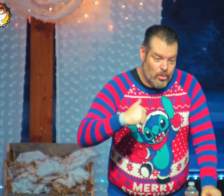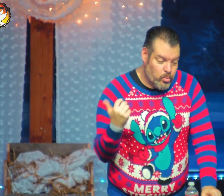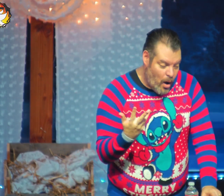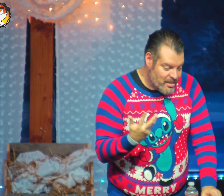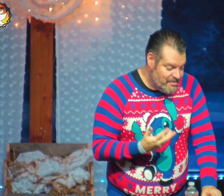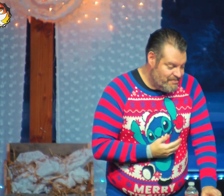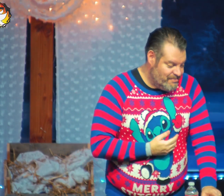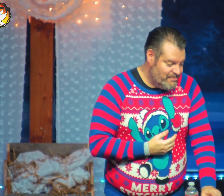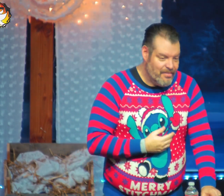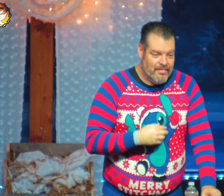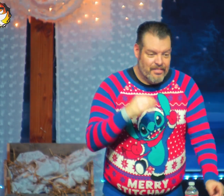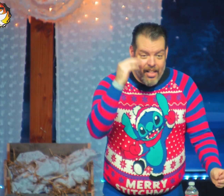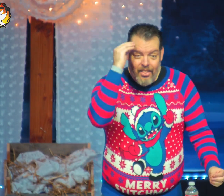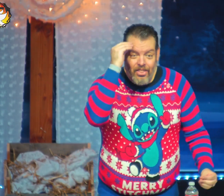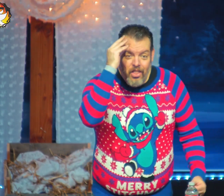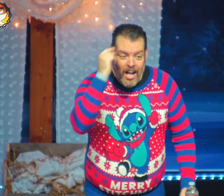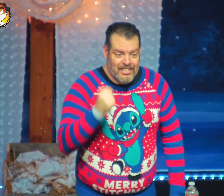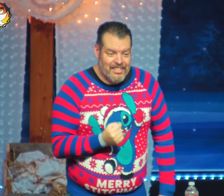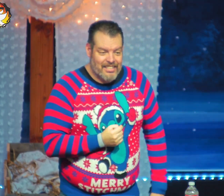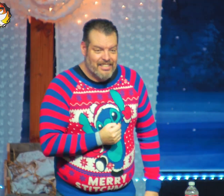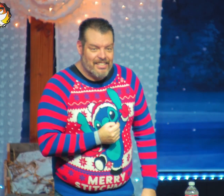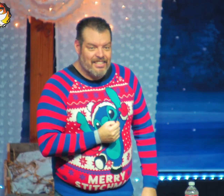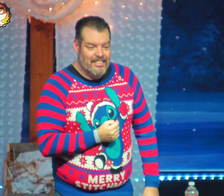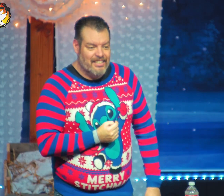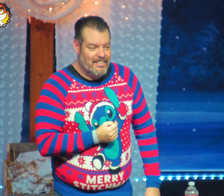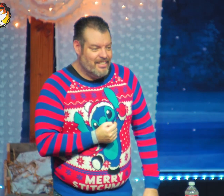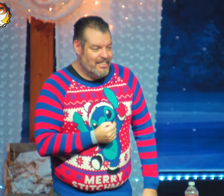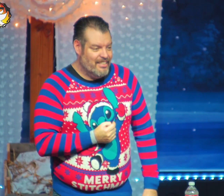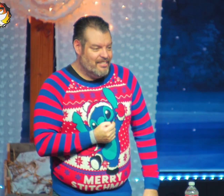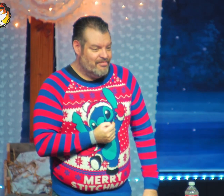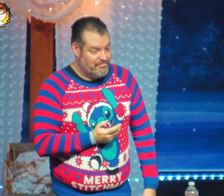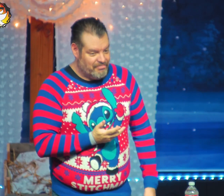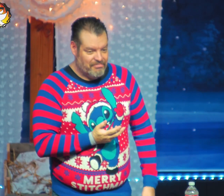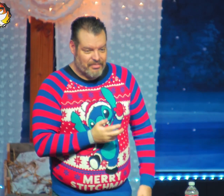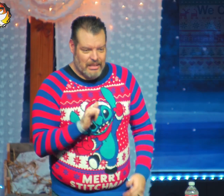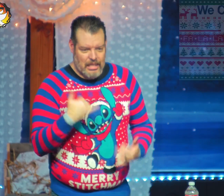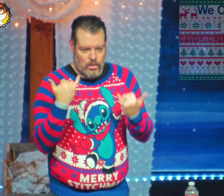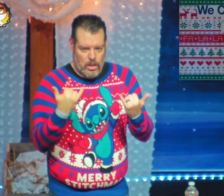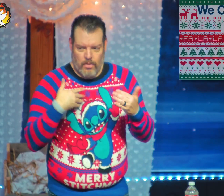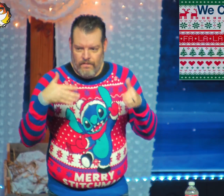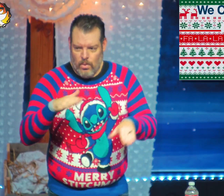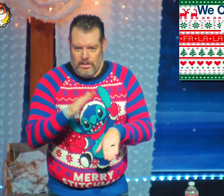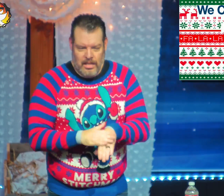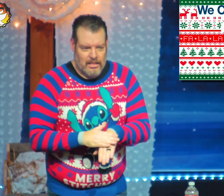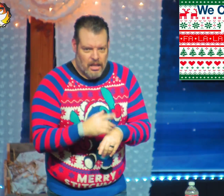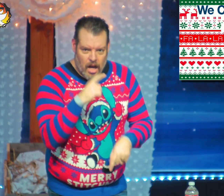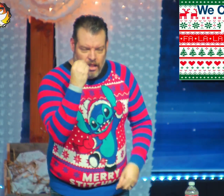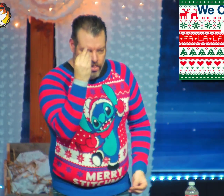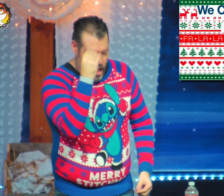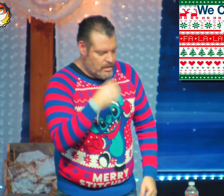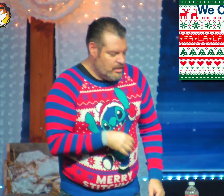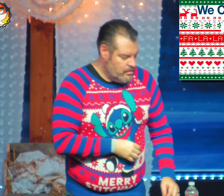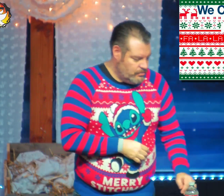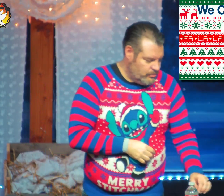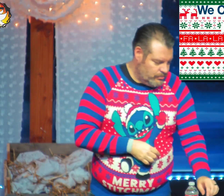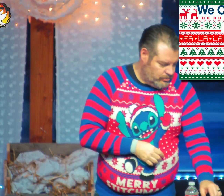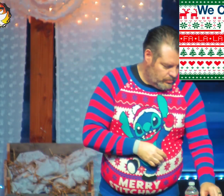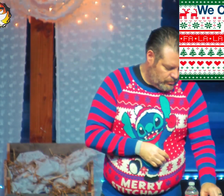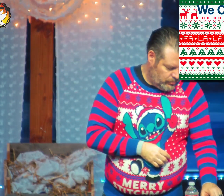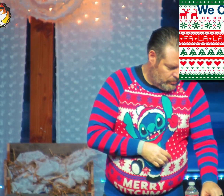If you had a book, there'd be plenty to read about the ugly things and thoughts that we could have during the holiday season. Here's a list of 4 things I want to